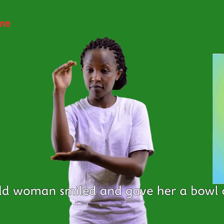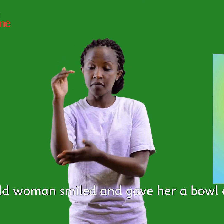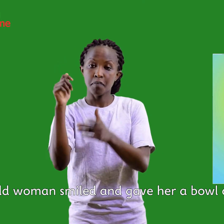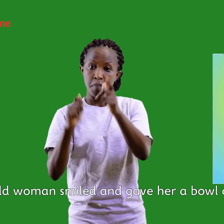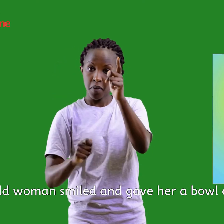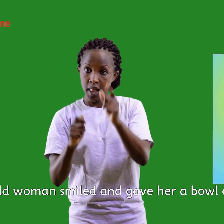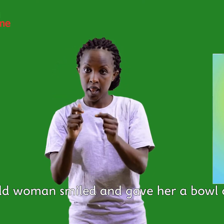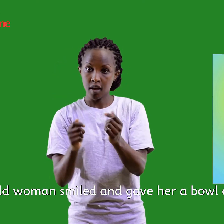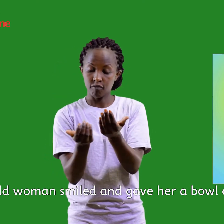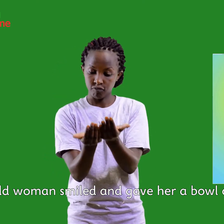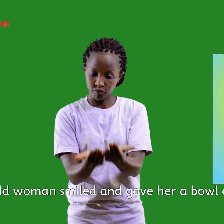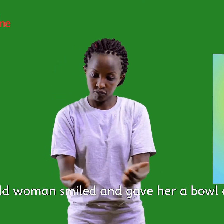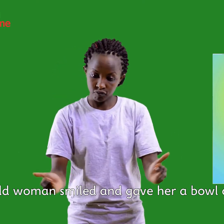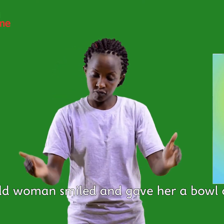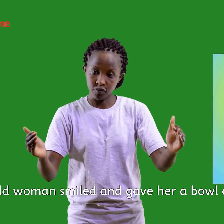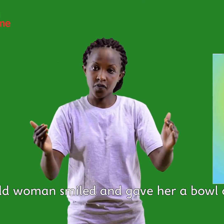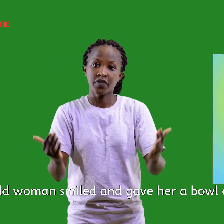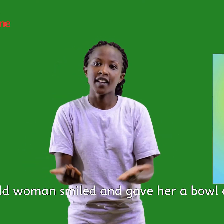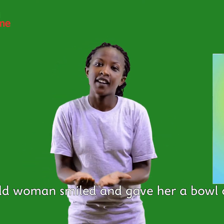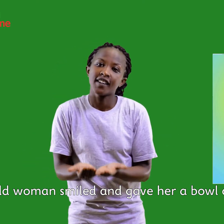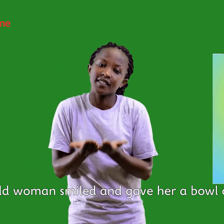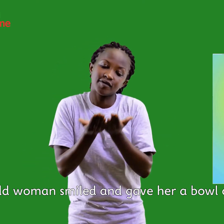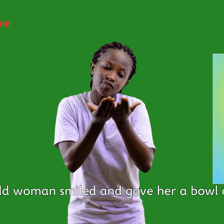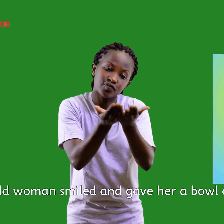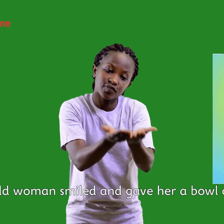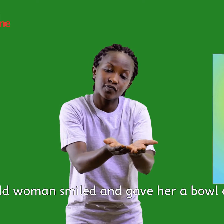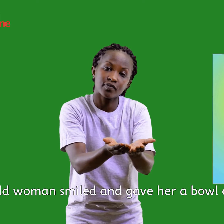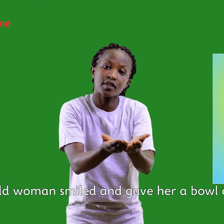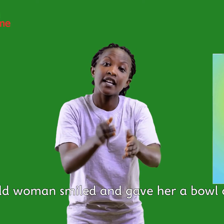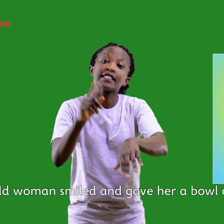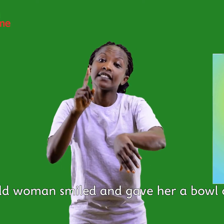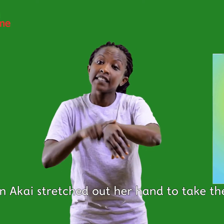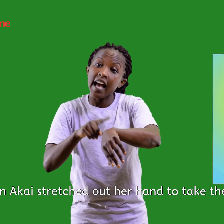The old woman smiled and gave her a bowl of camel milk.